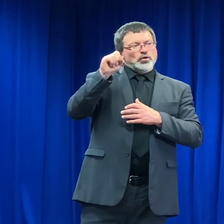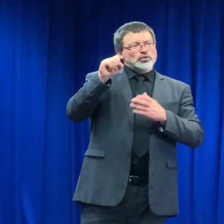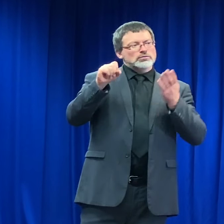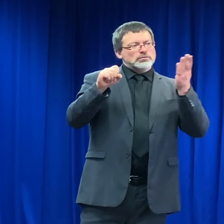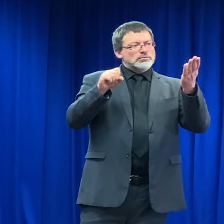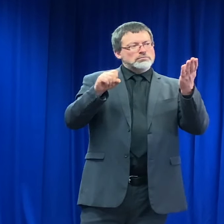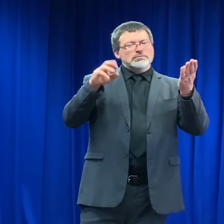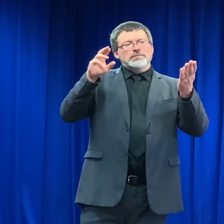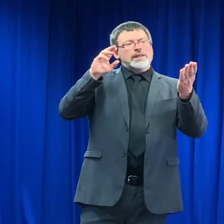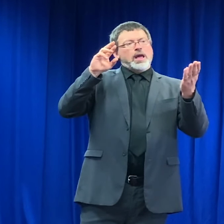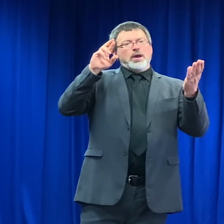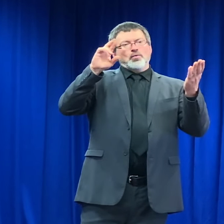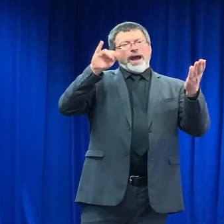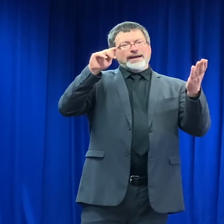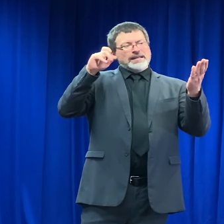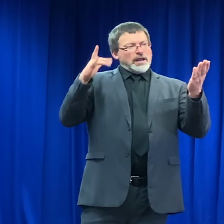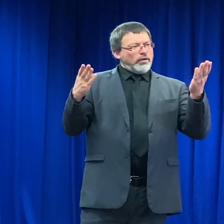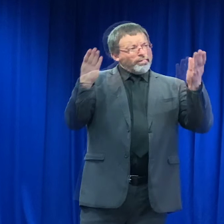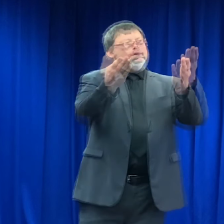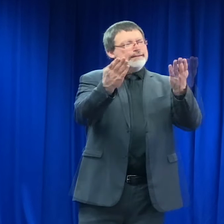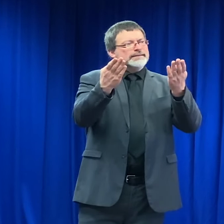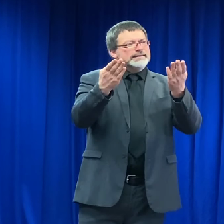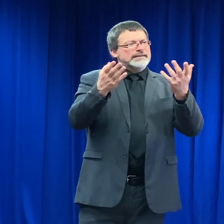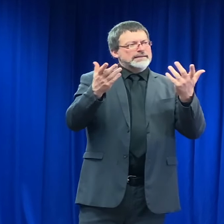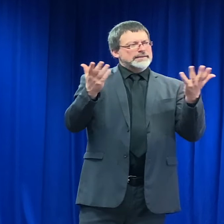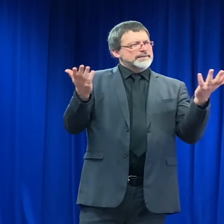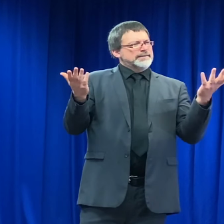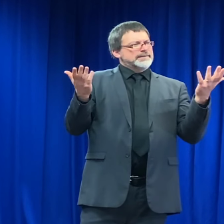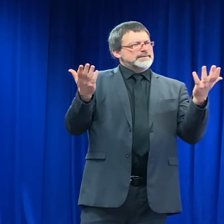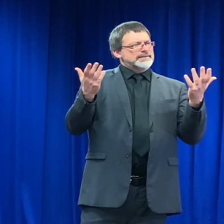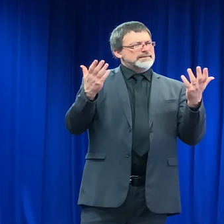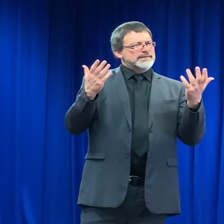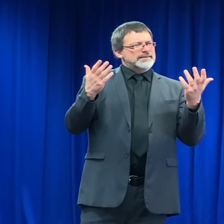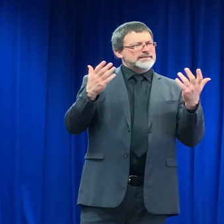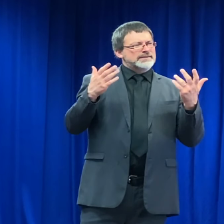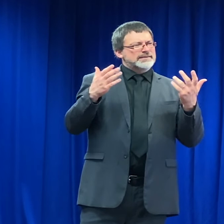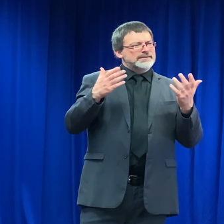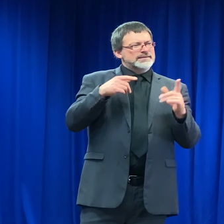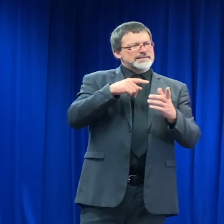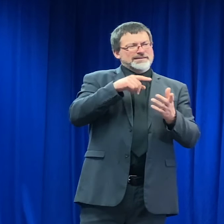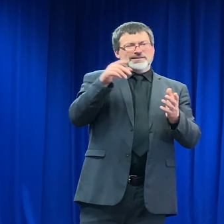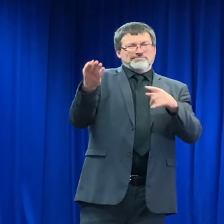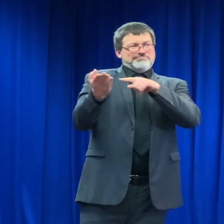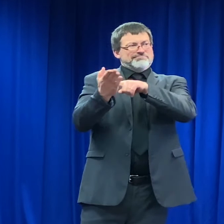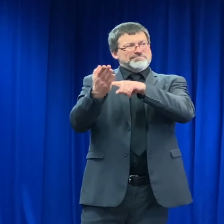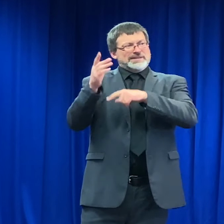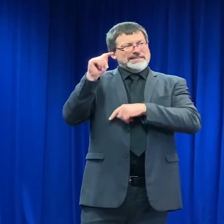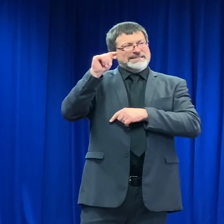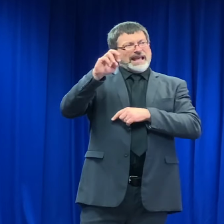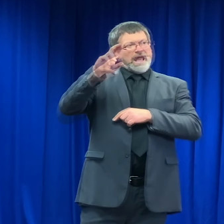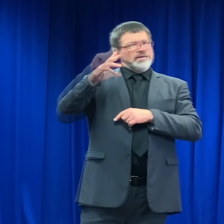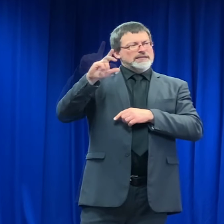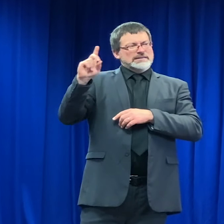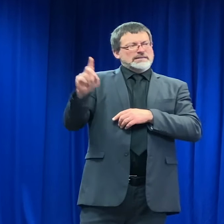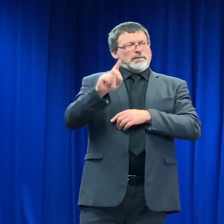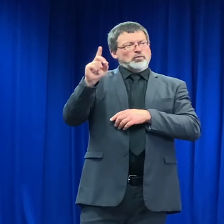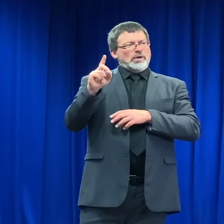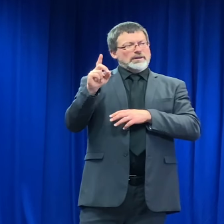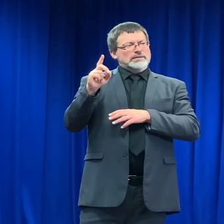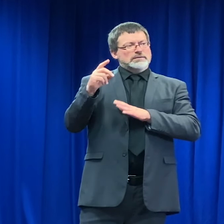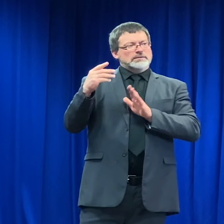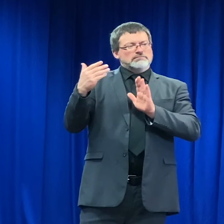job experience, personal belief experience, etc. Terrell says that he believes that the Democrats who voted against him were racist and